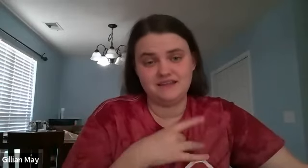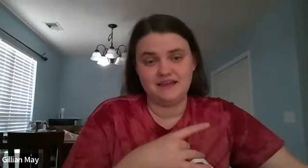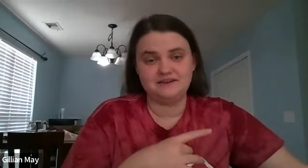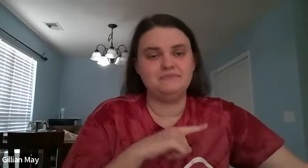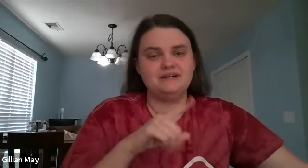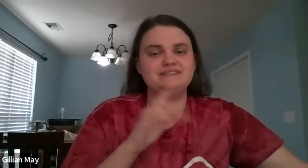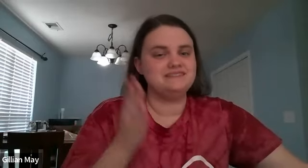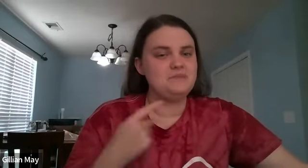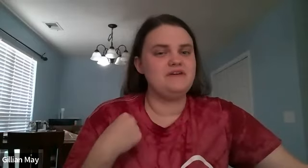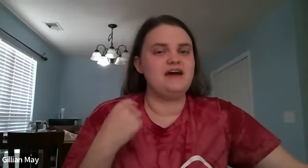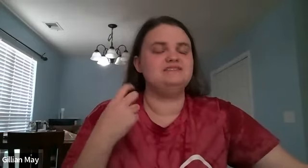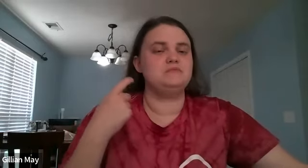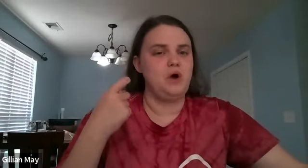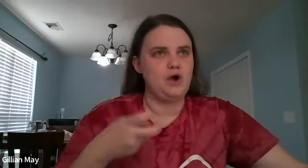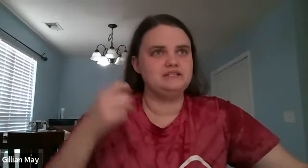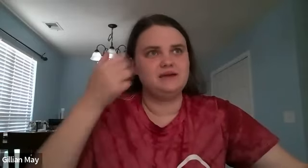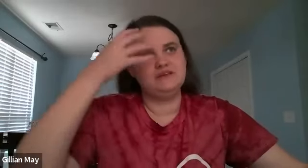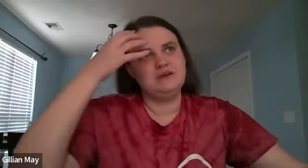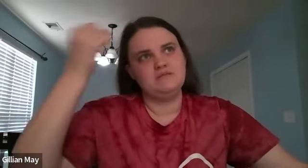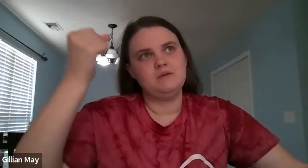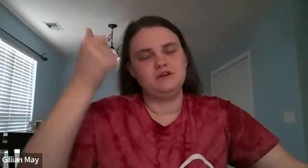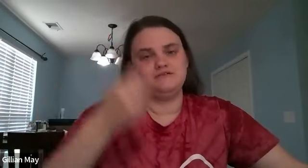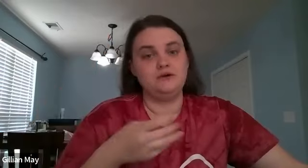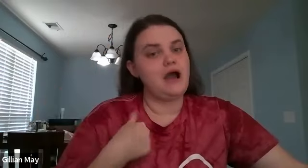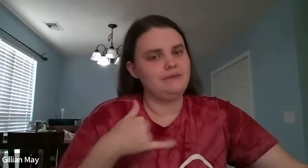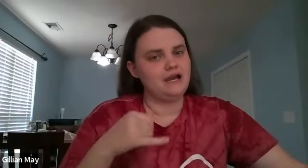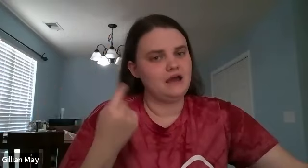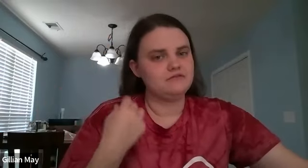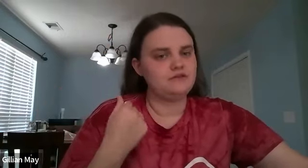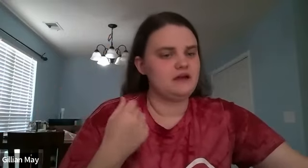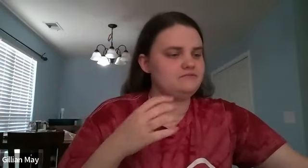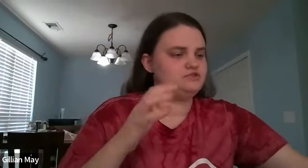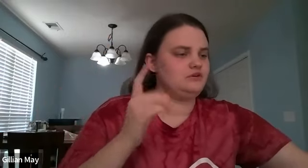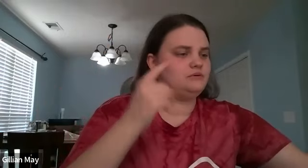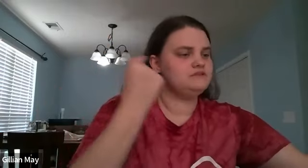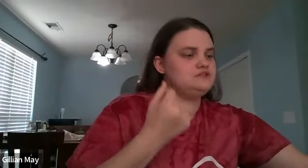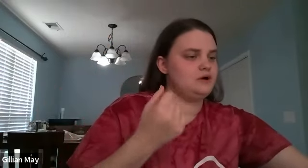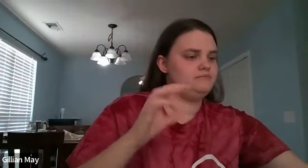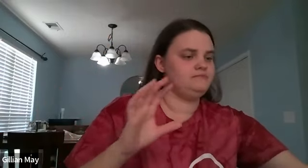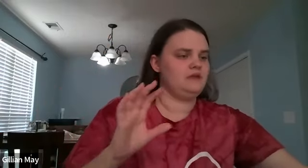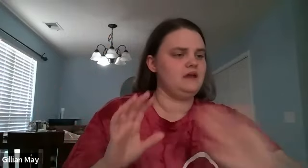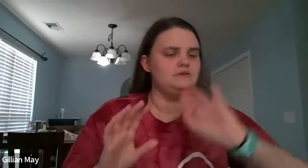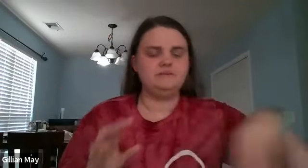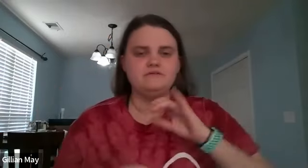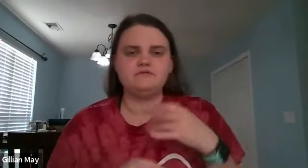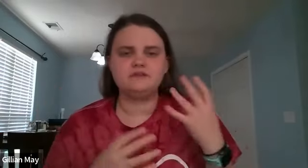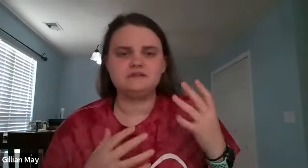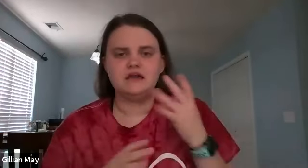like them, but some have had some hard times remembering a few. I mean, I have a few that I struggle with. So I don't need my phone for this. I usually